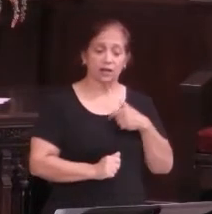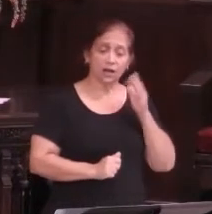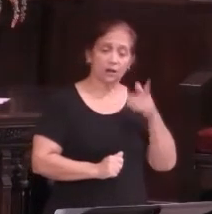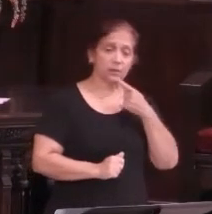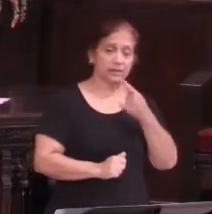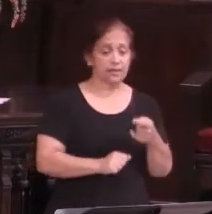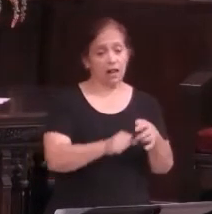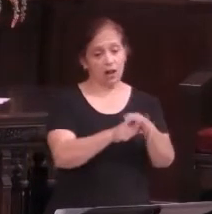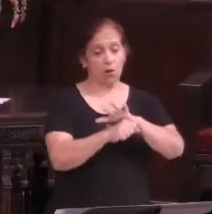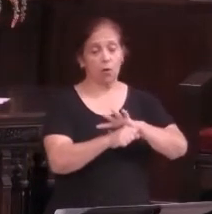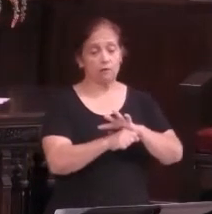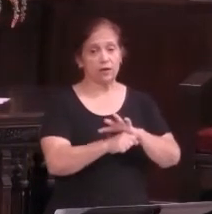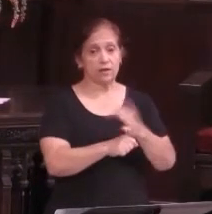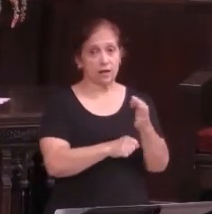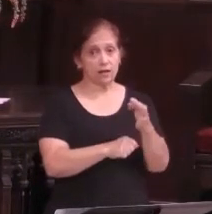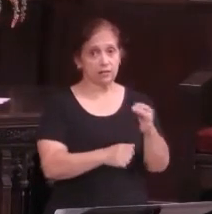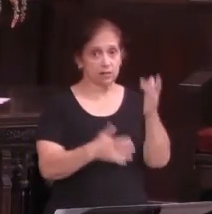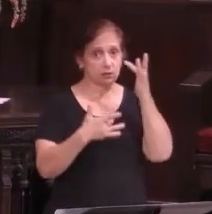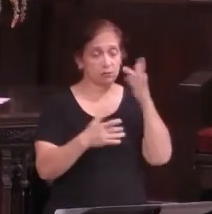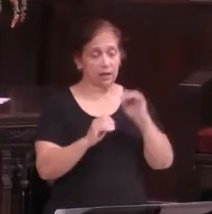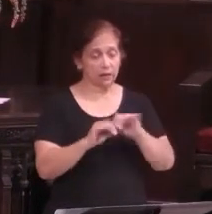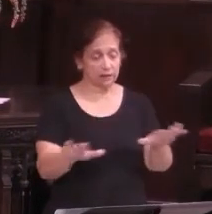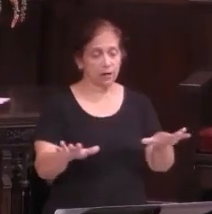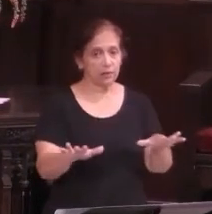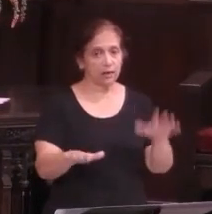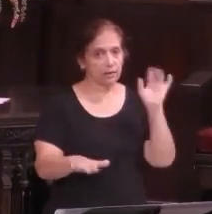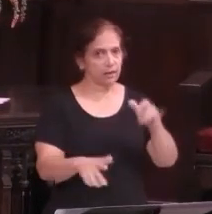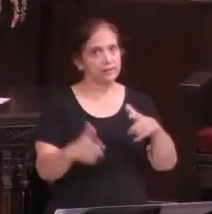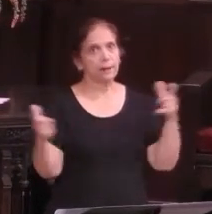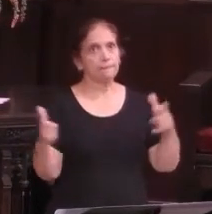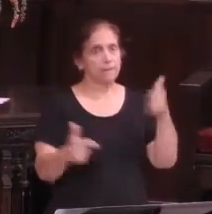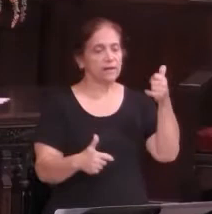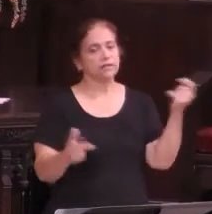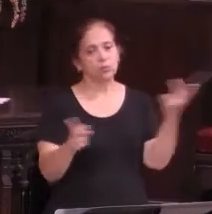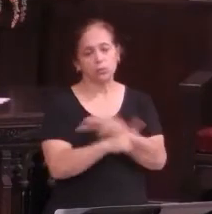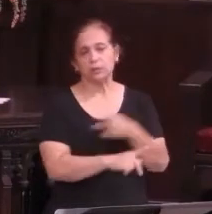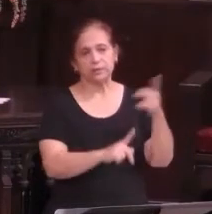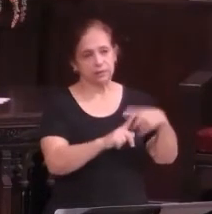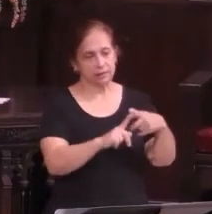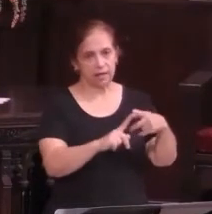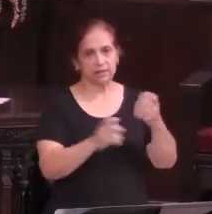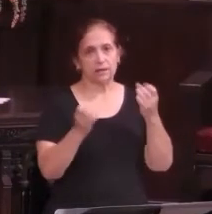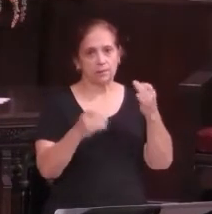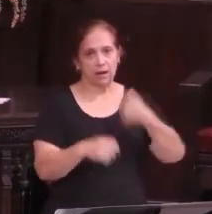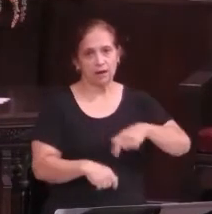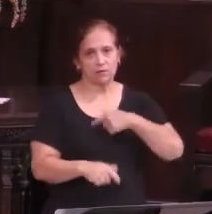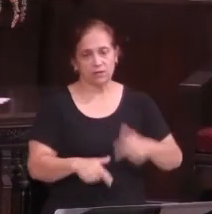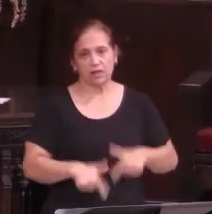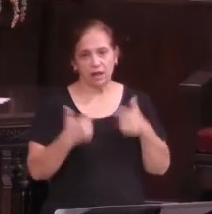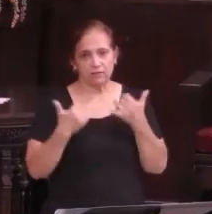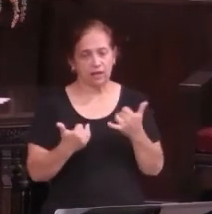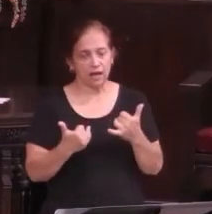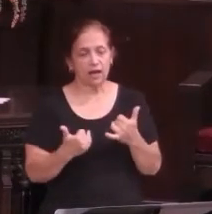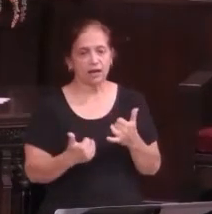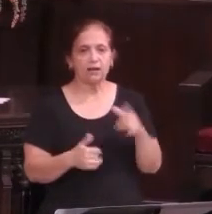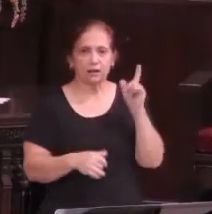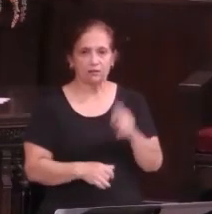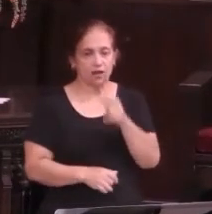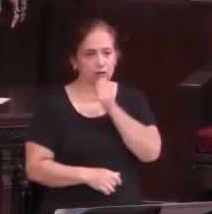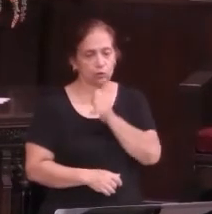the COVID-19 pandemic is one of the biggest tests that many of us alive today has had to